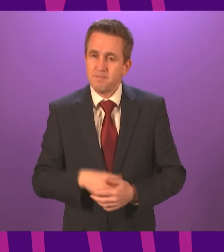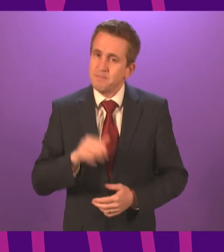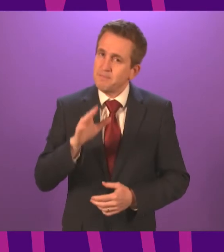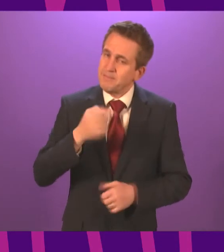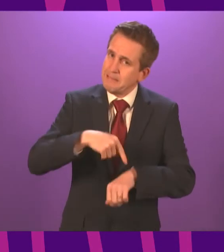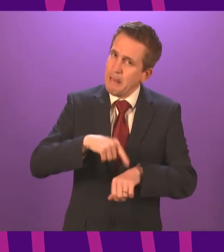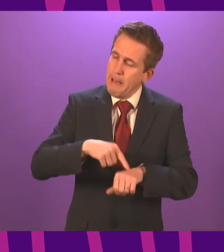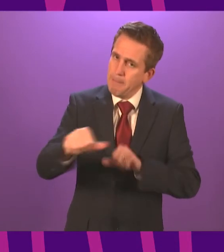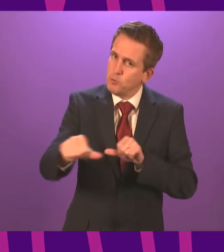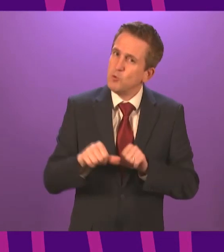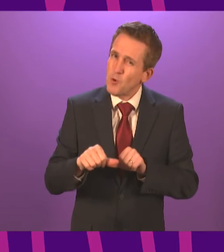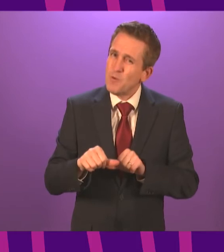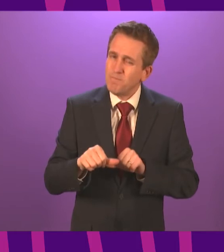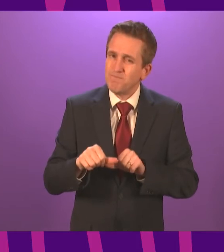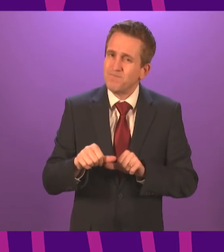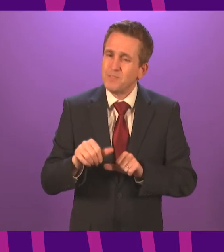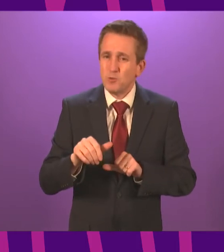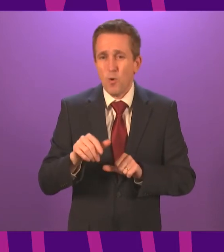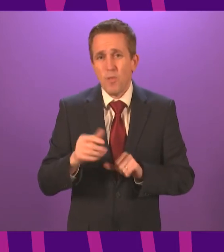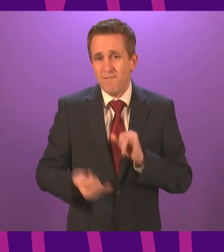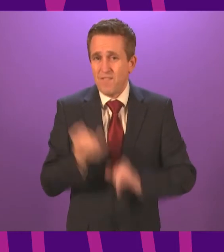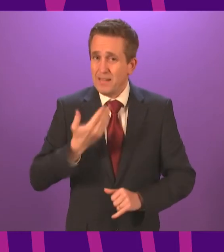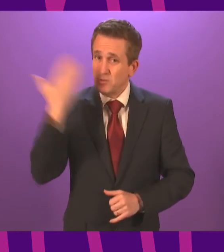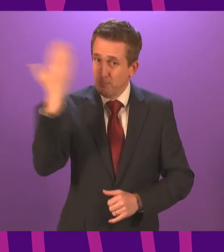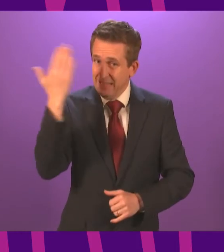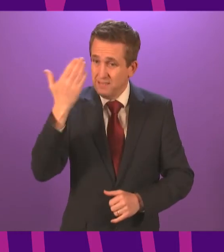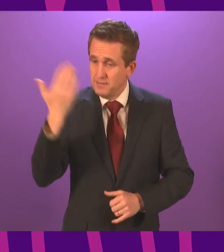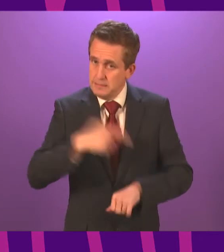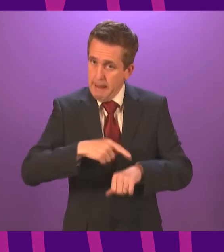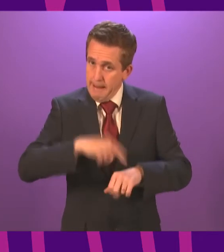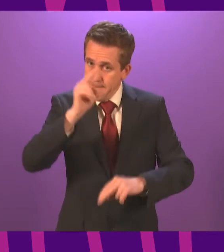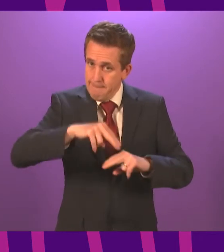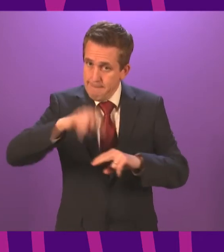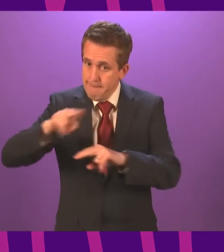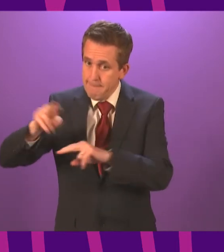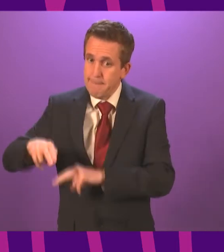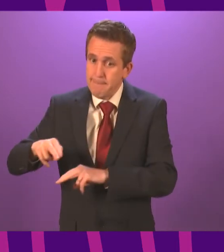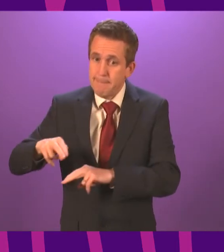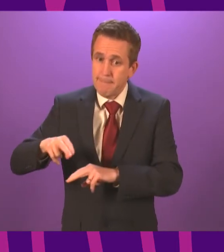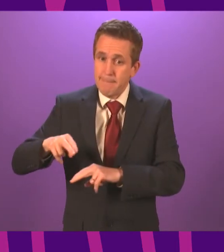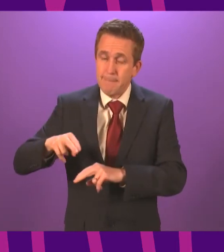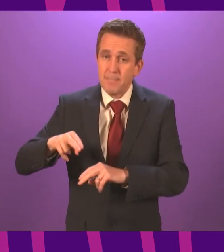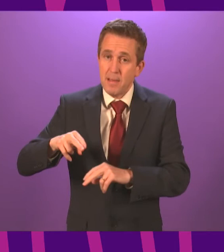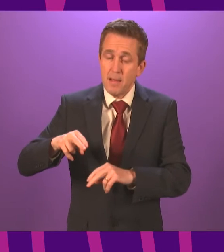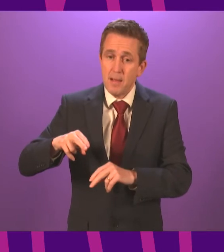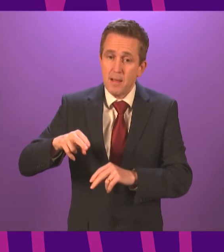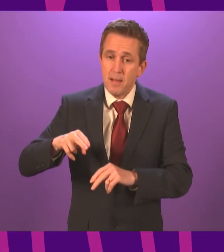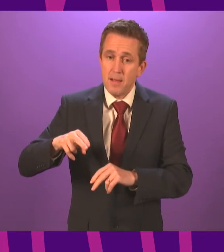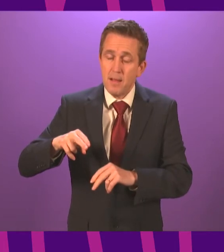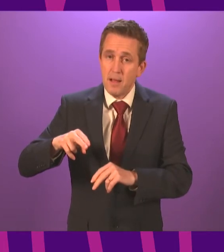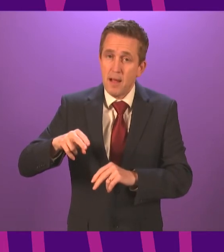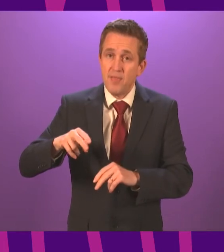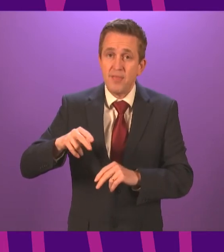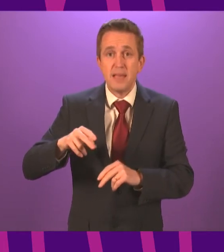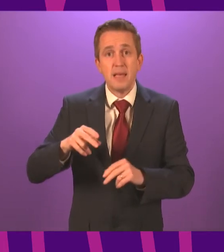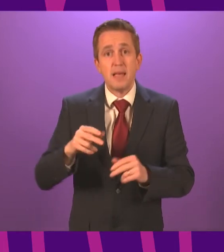tight for debate for time. I'm asking all the closing speakers to shave their time. I'm probably going to end up asking the closing opening, the